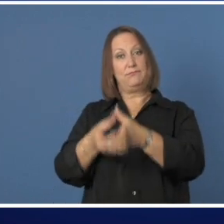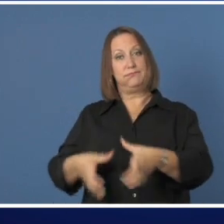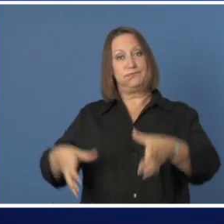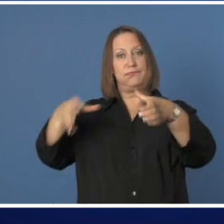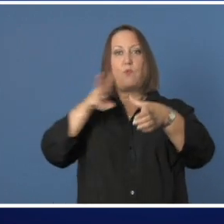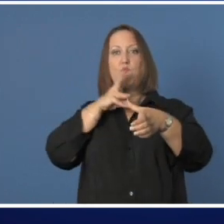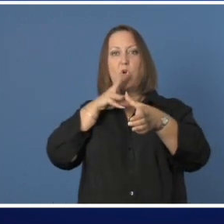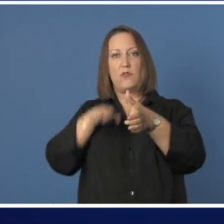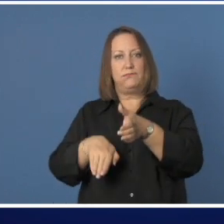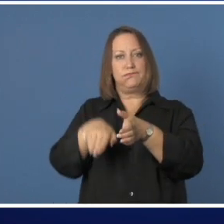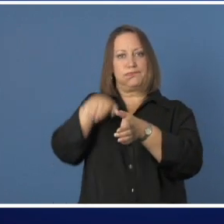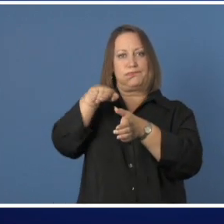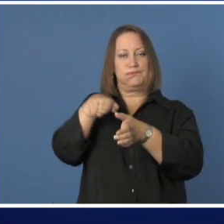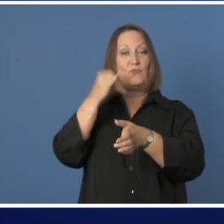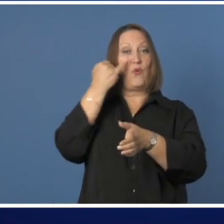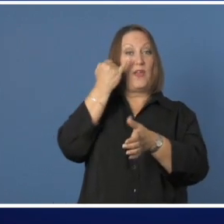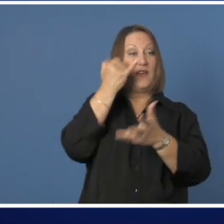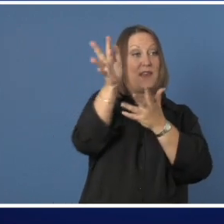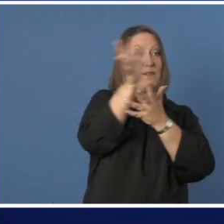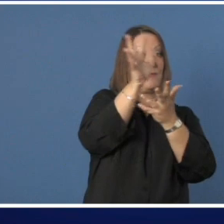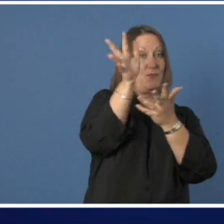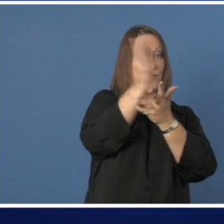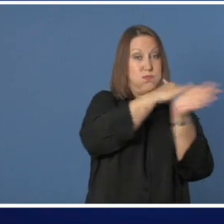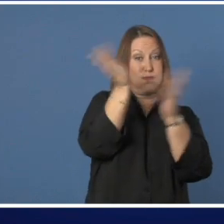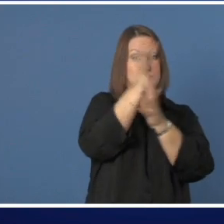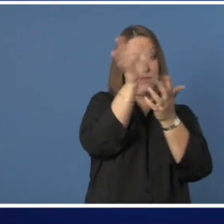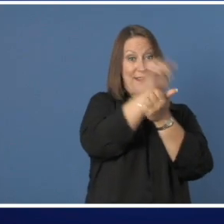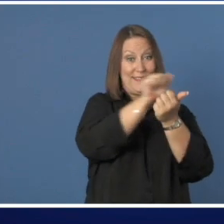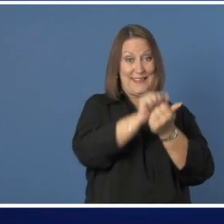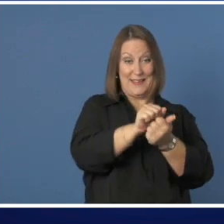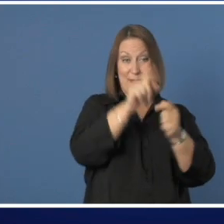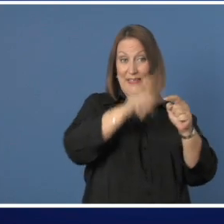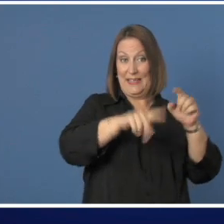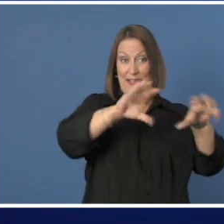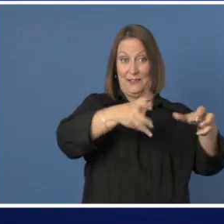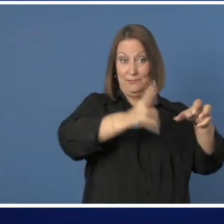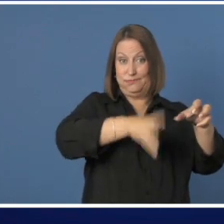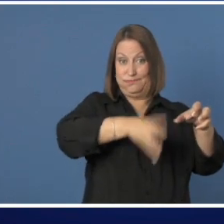Store water in case water service is interrupted.